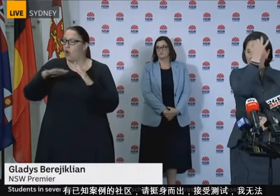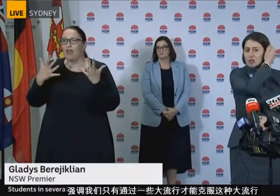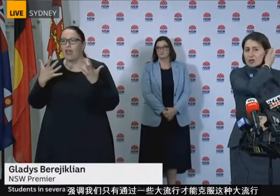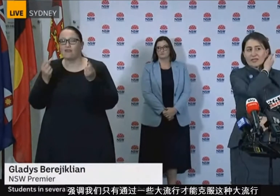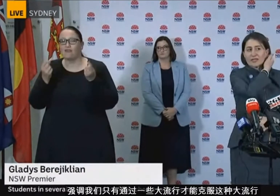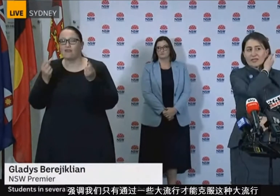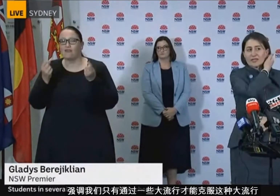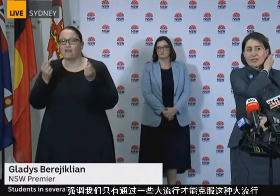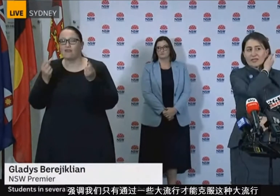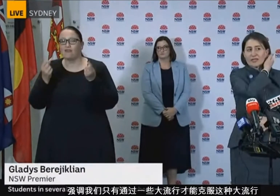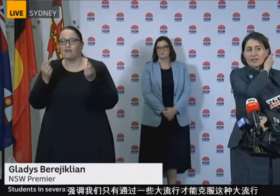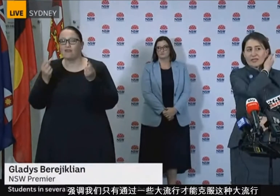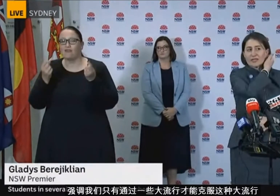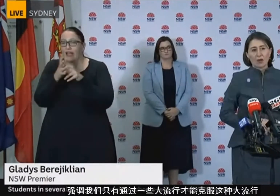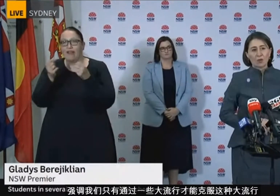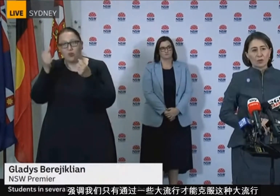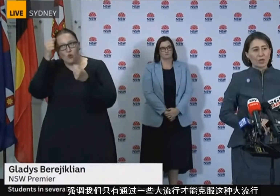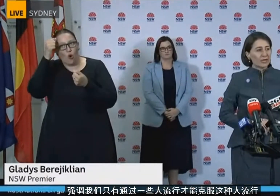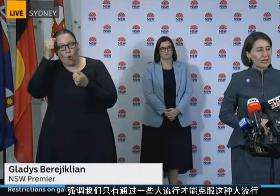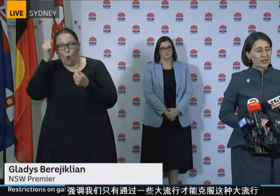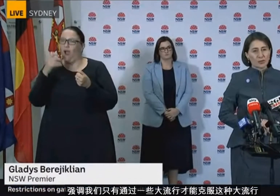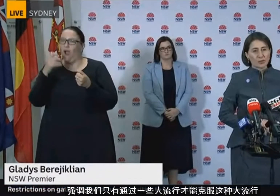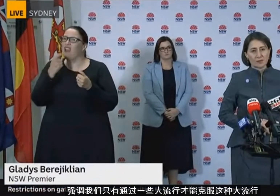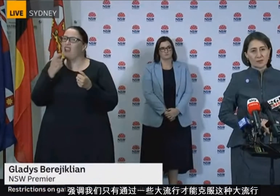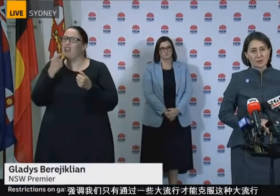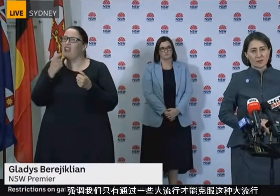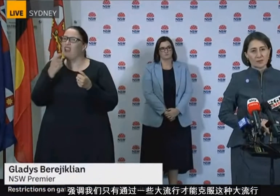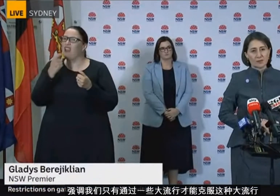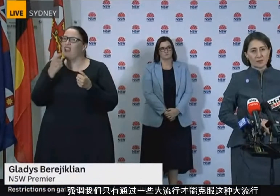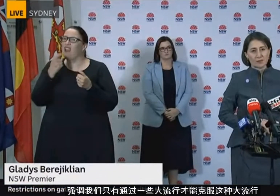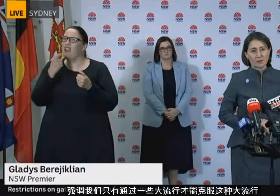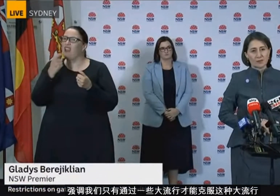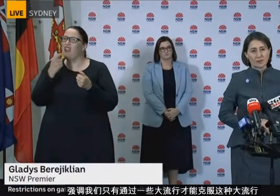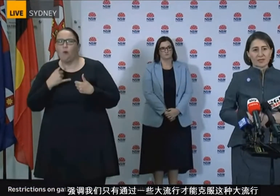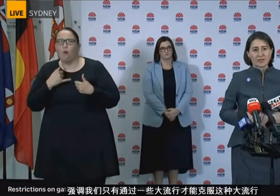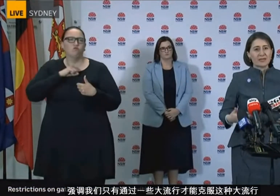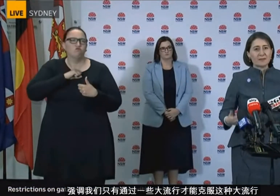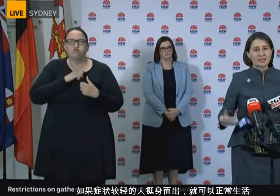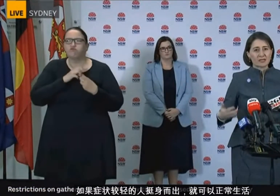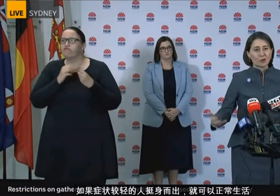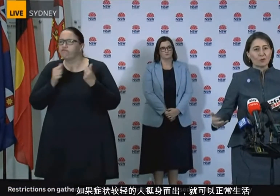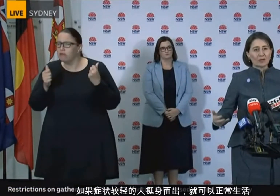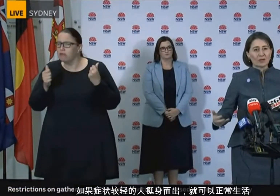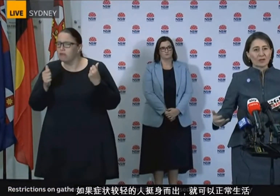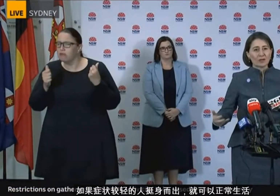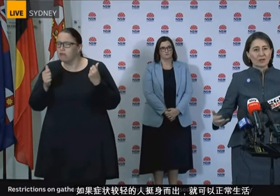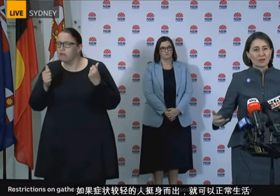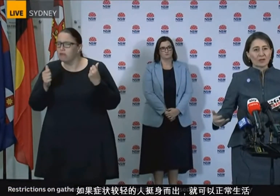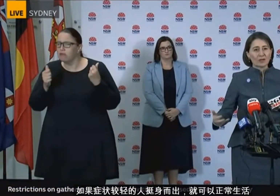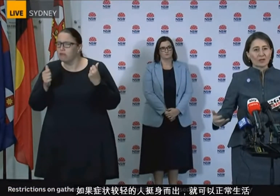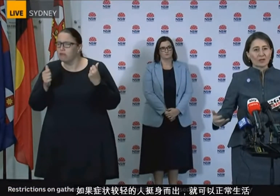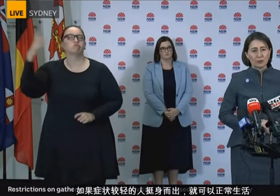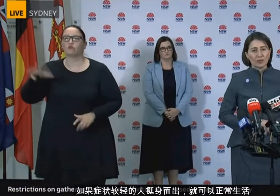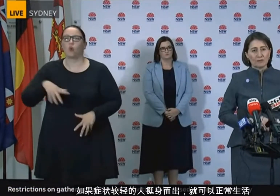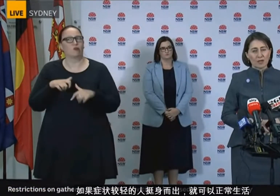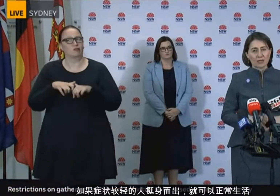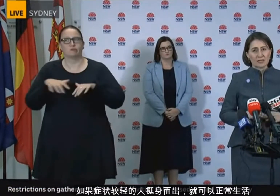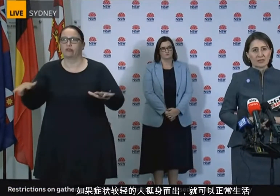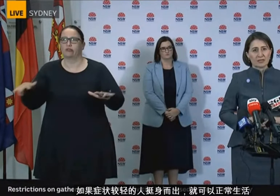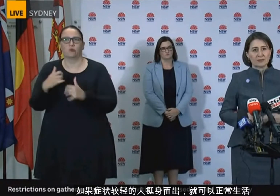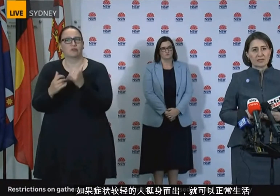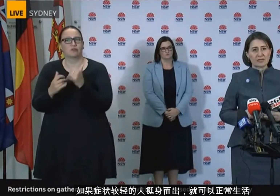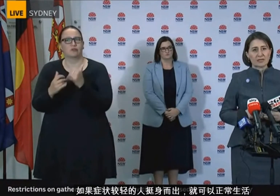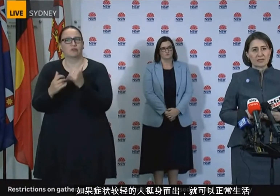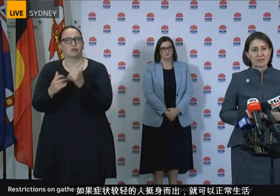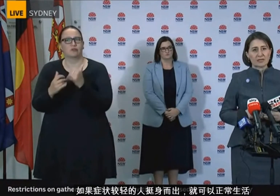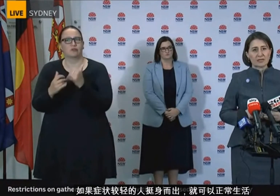get tested. I can't stress that enough. We will only get through this pandemic with some semblance of normal life if